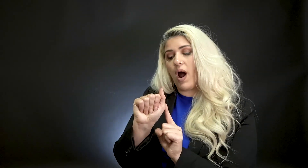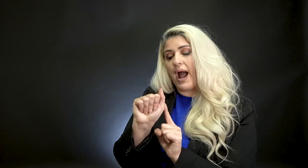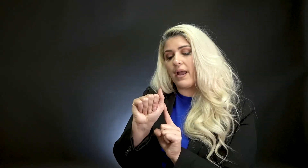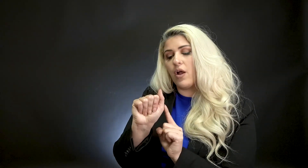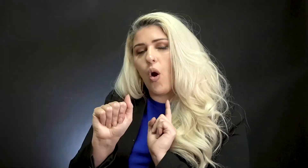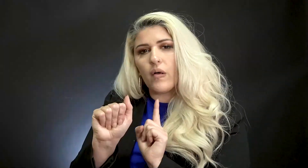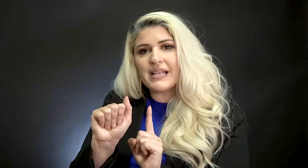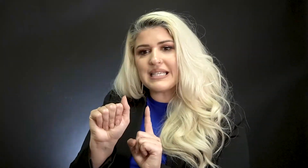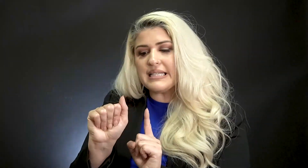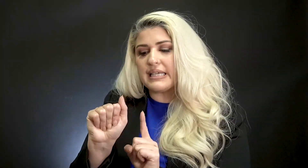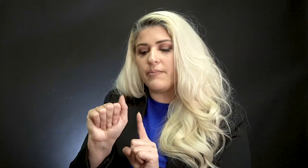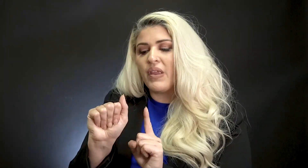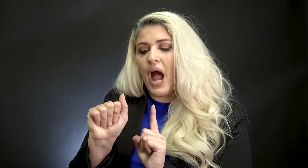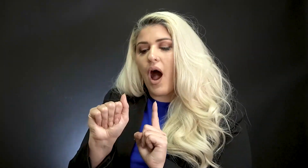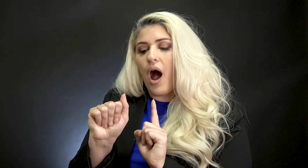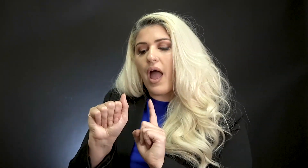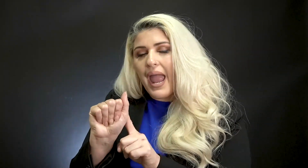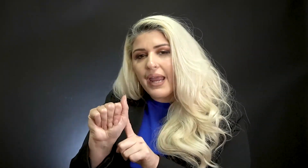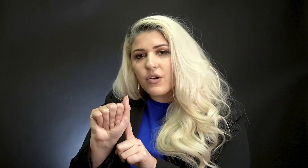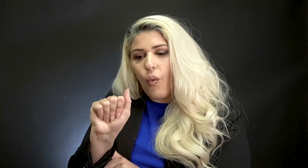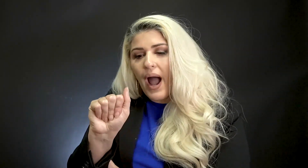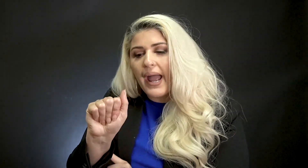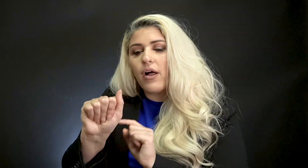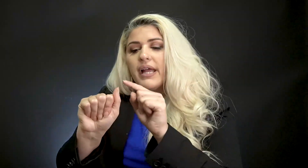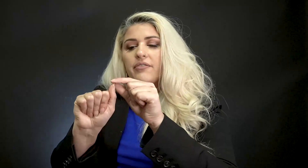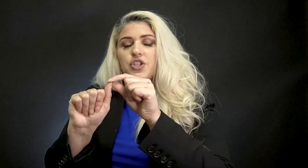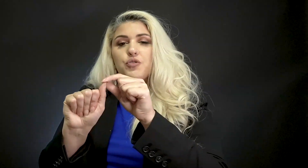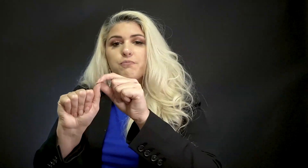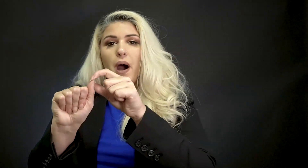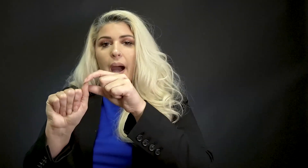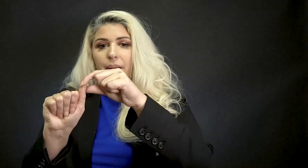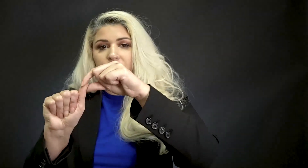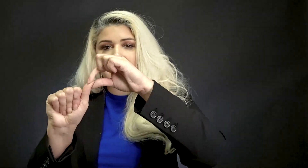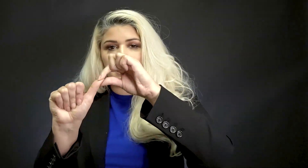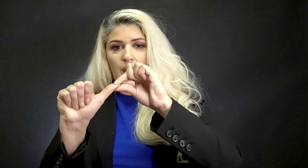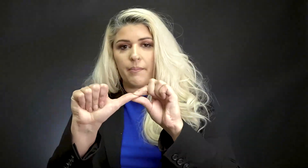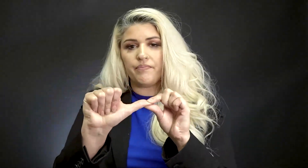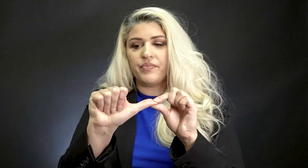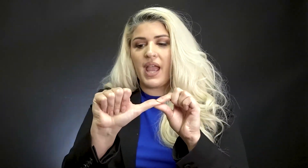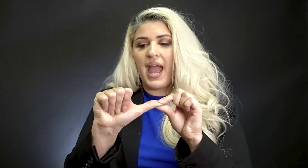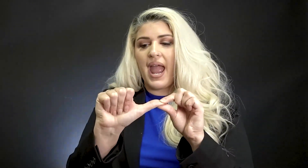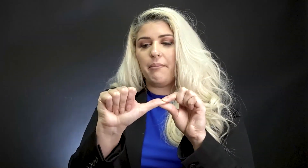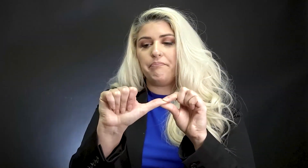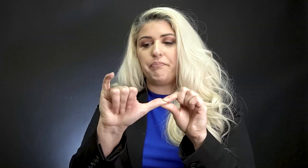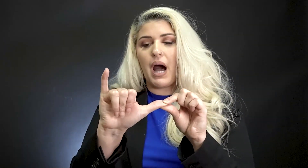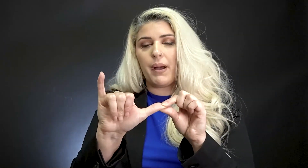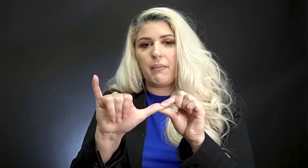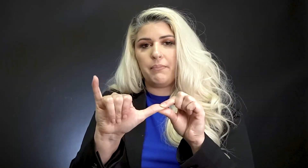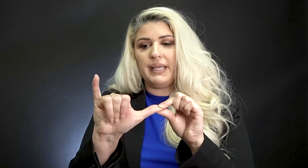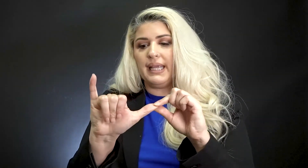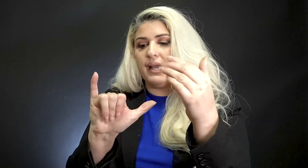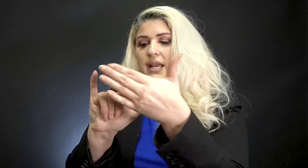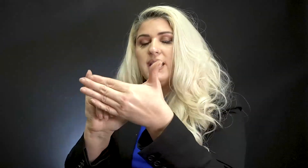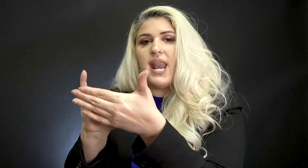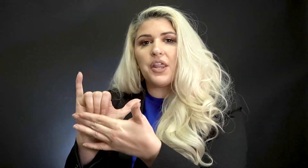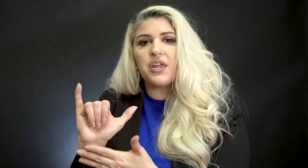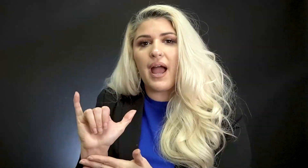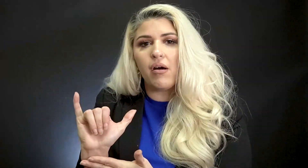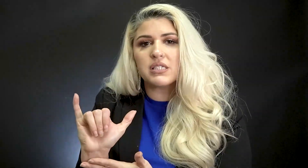Y? Well, that's easy. A to Y, all I have to do is pop out this thumb and pop out my pinky. Nothing else in